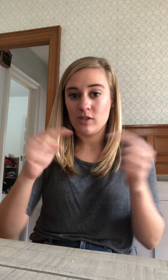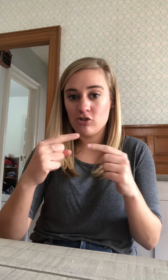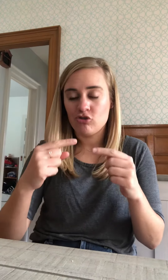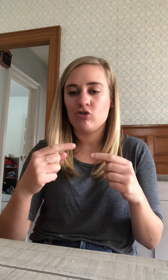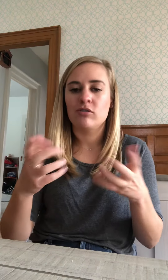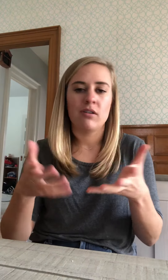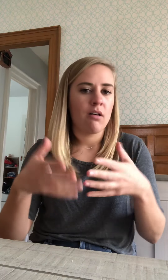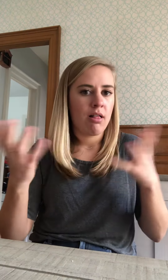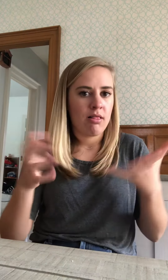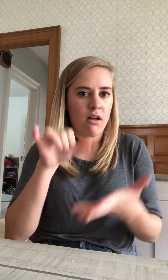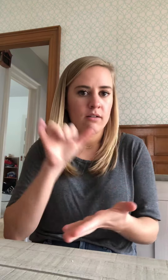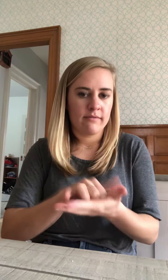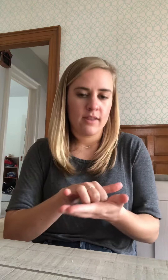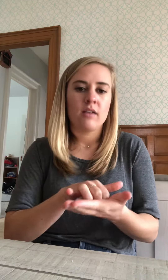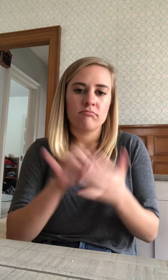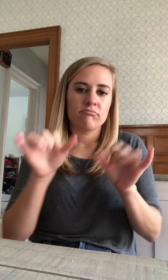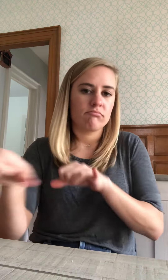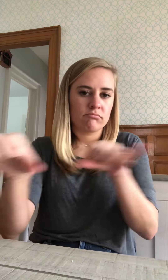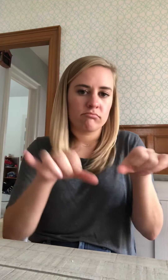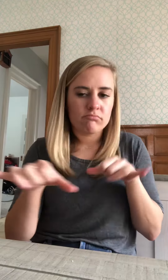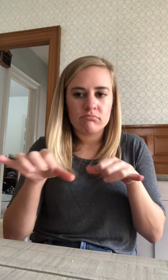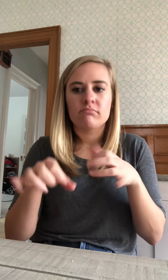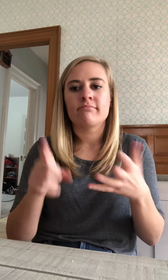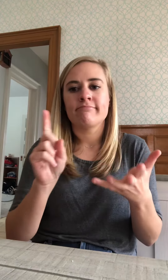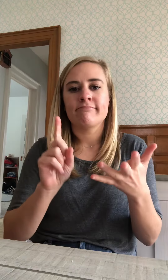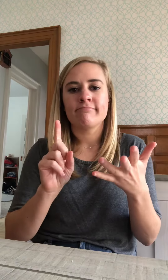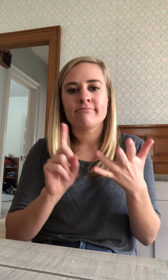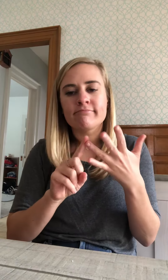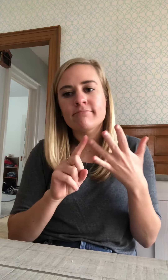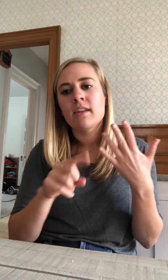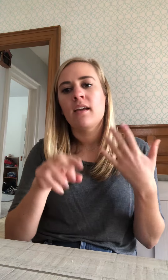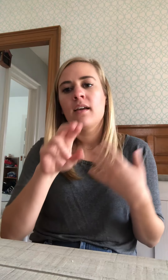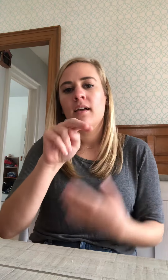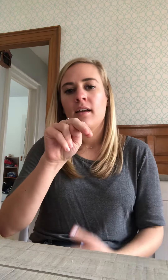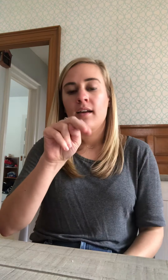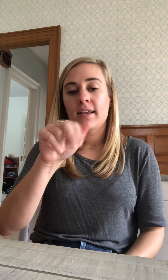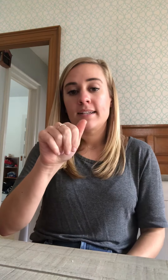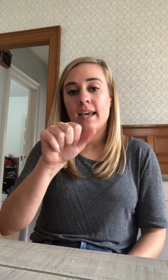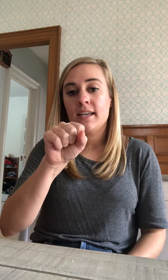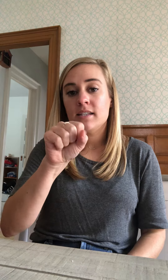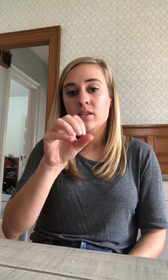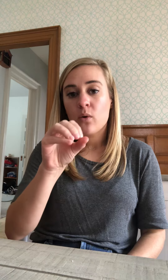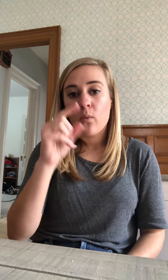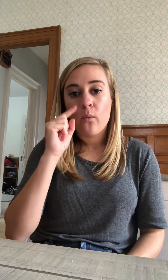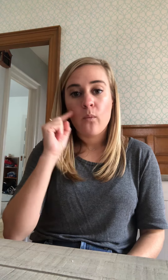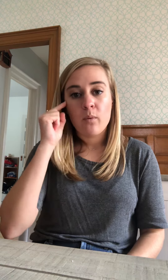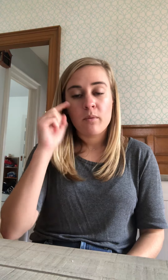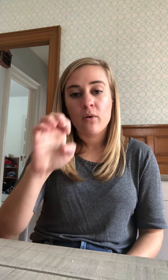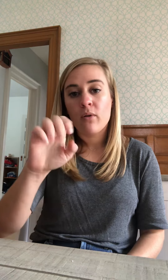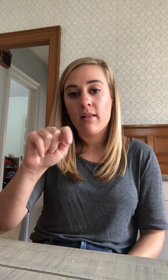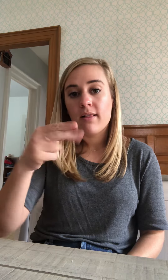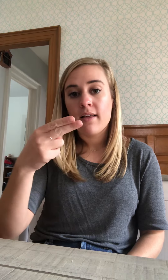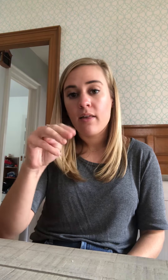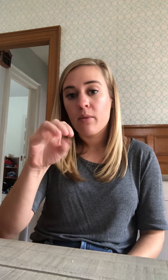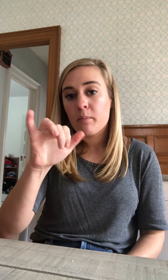these. Naso-orbital ethmoid, not as many now with airbags, but used to be more common